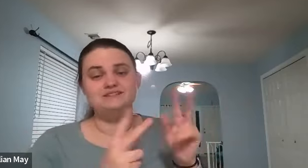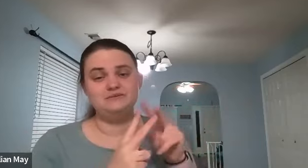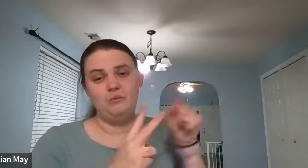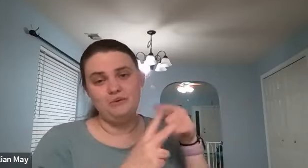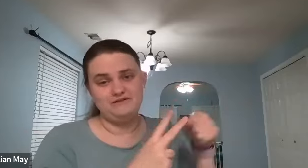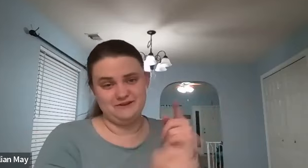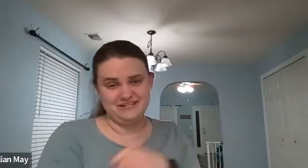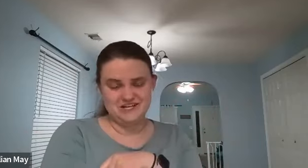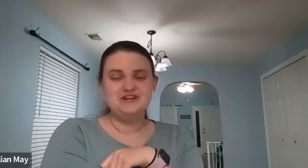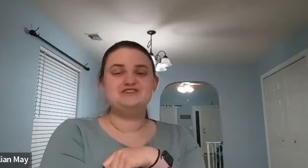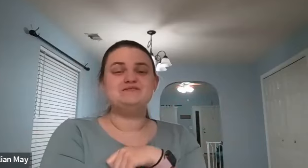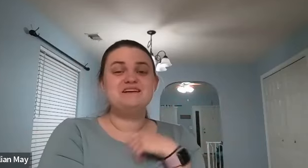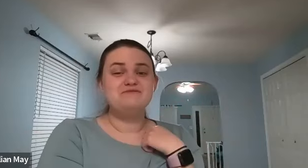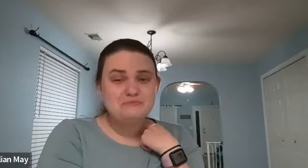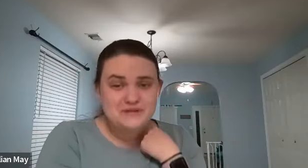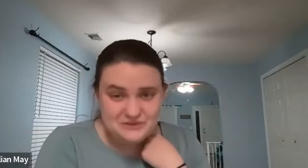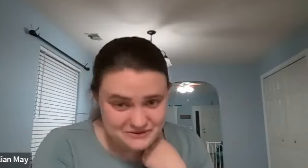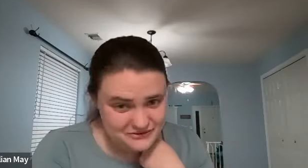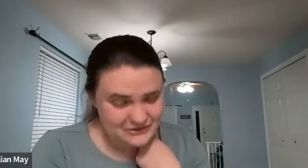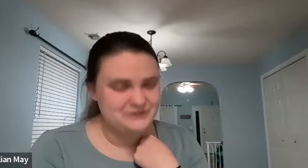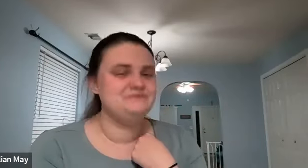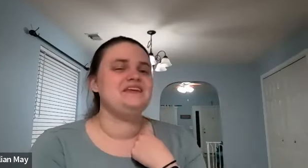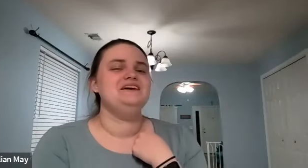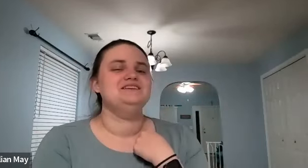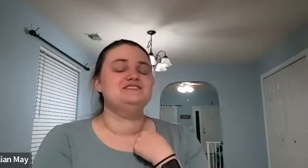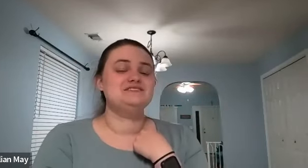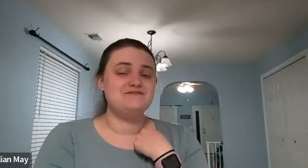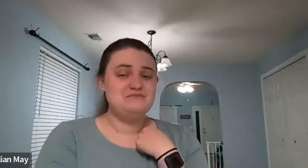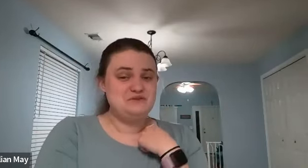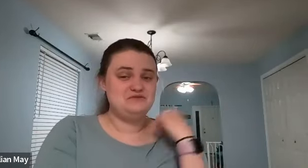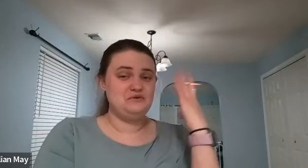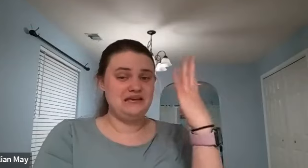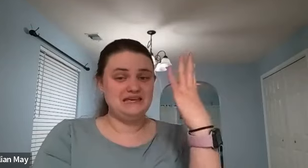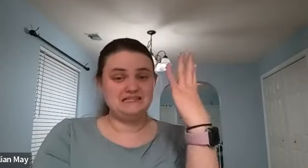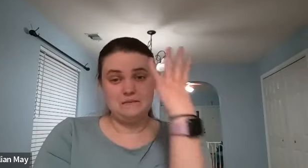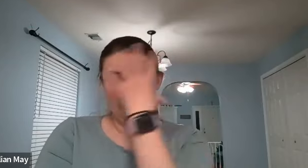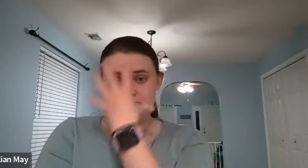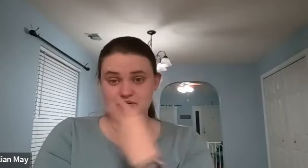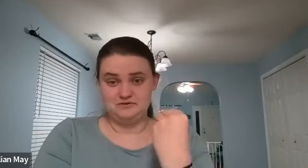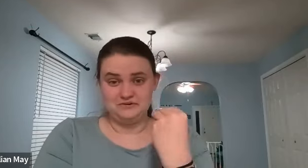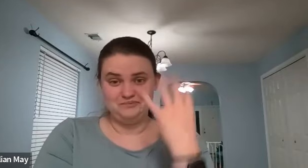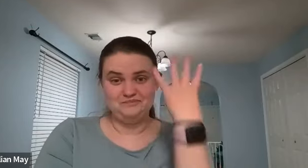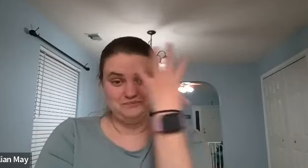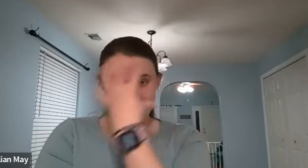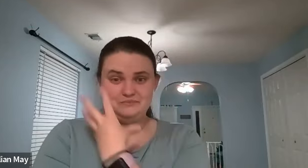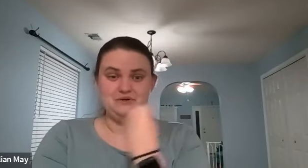two, well, 1 way for each. So the sign for beautiful. So the sign for beautiful is beautiful.